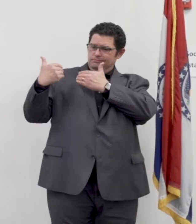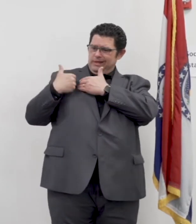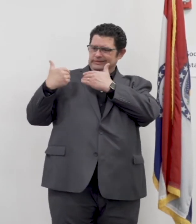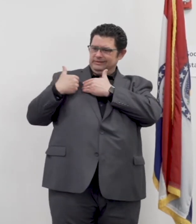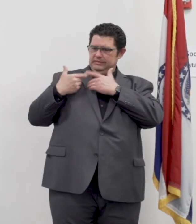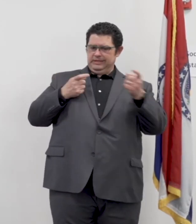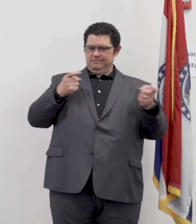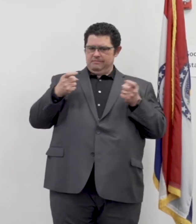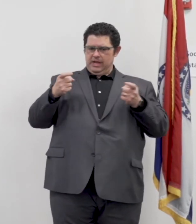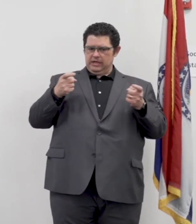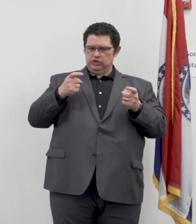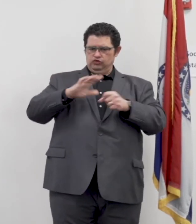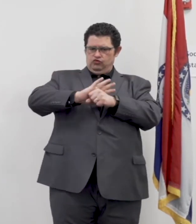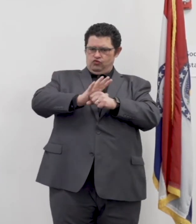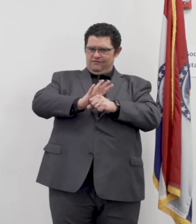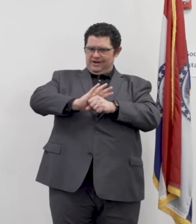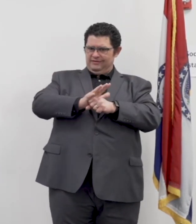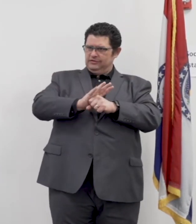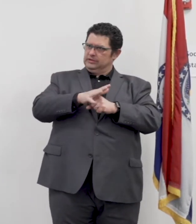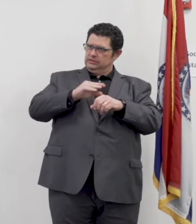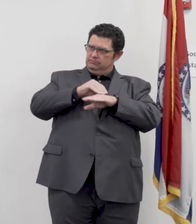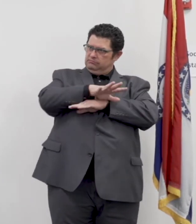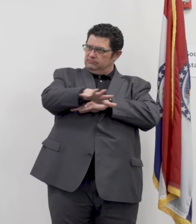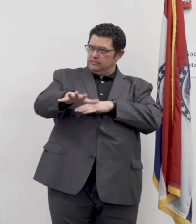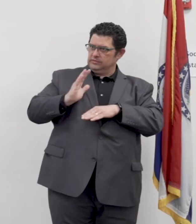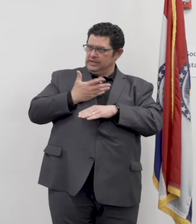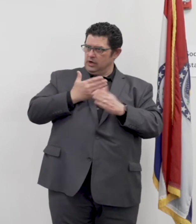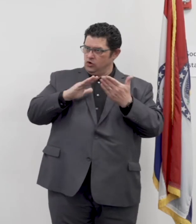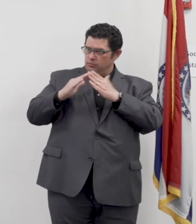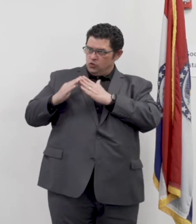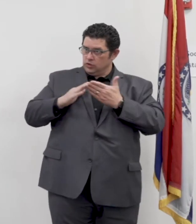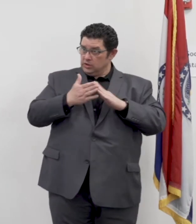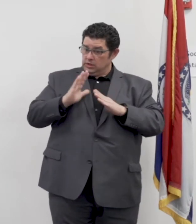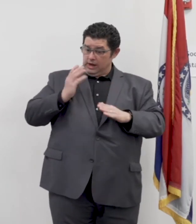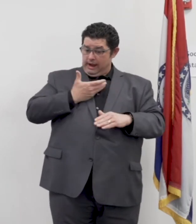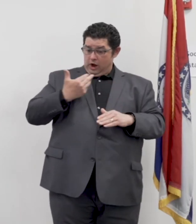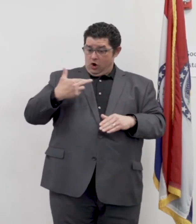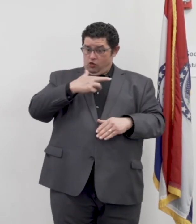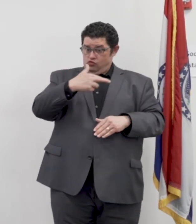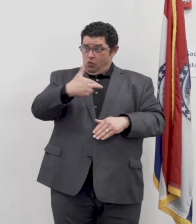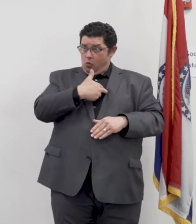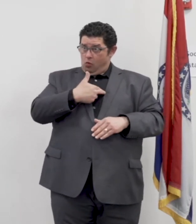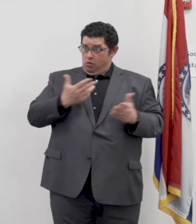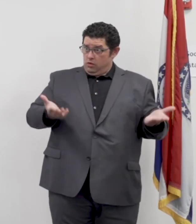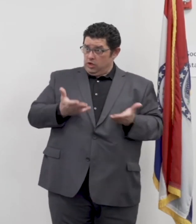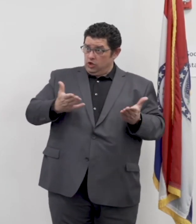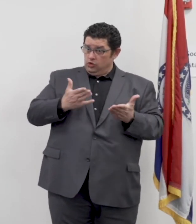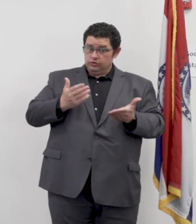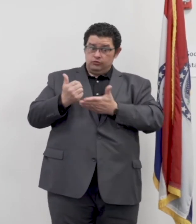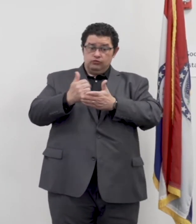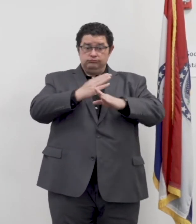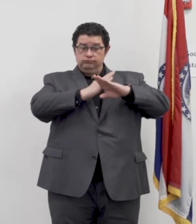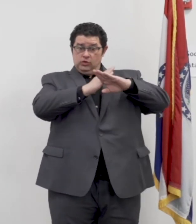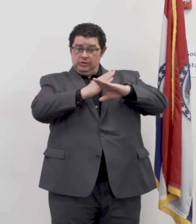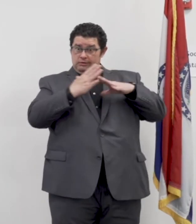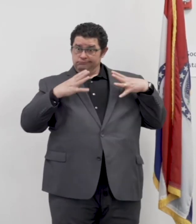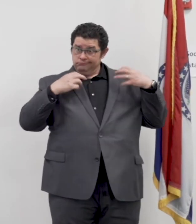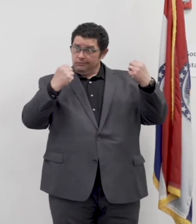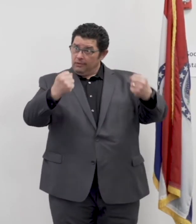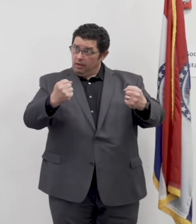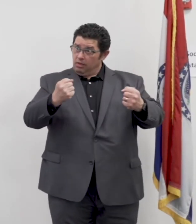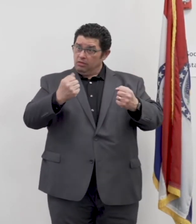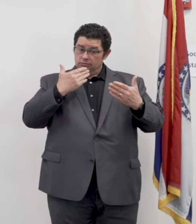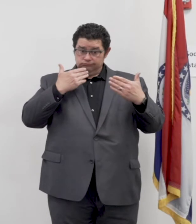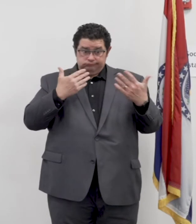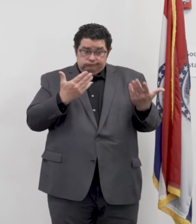the COVID-19 virus in our community. Our role in county government is to protect the health and welfare of the residents of St. Louis County. We're going to stay focused on